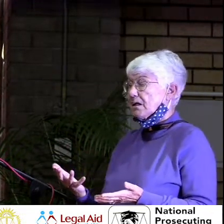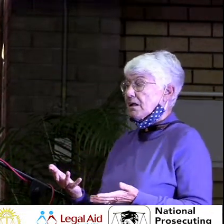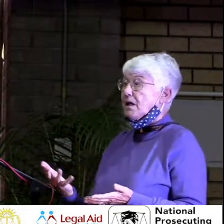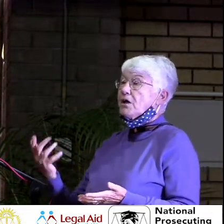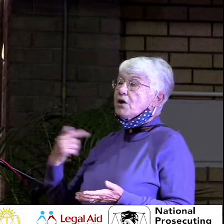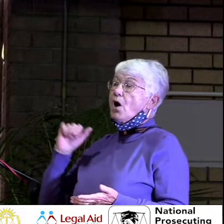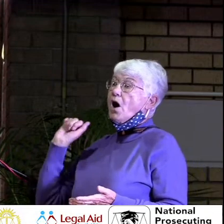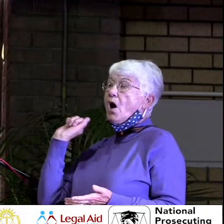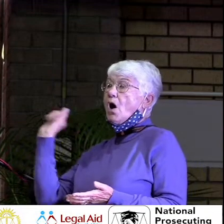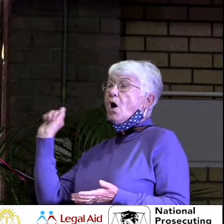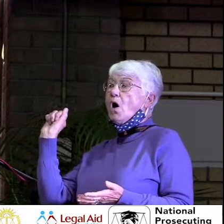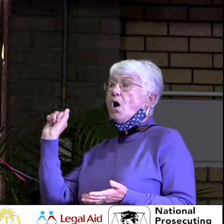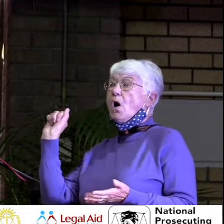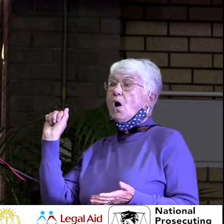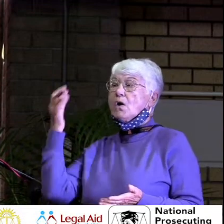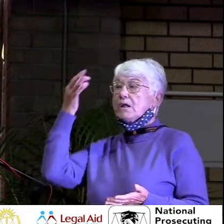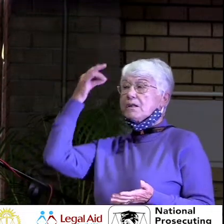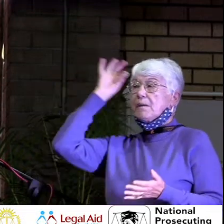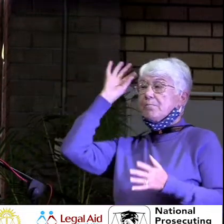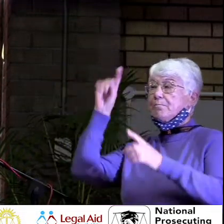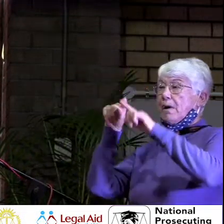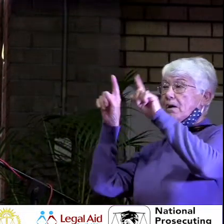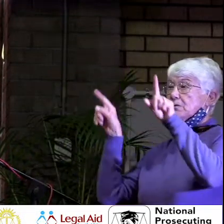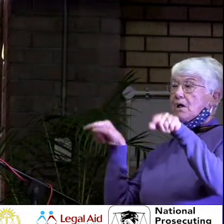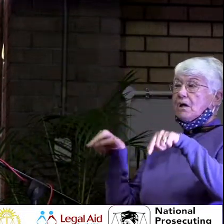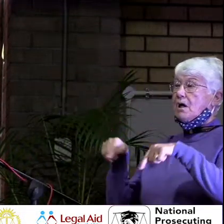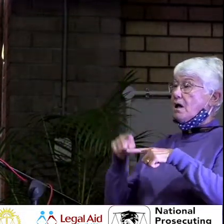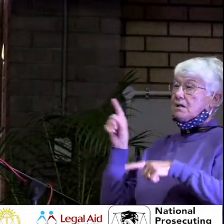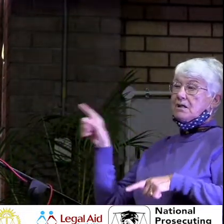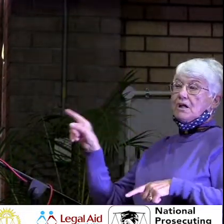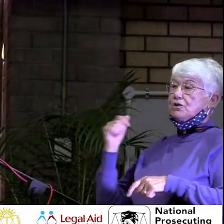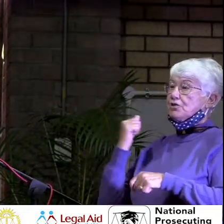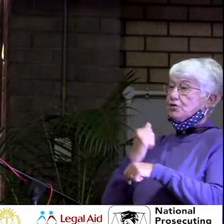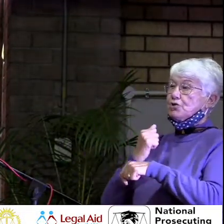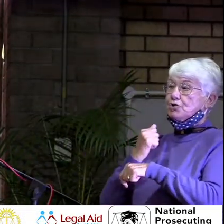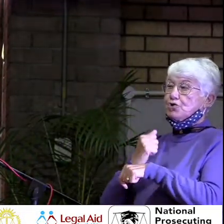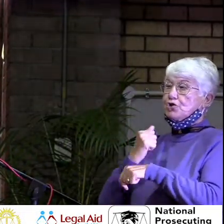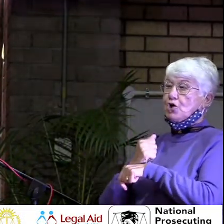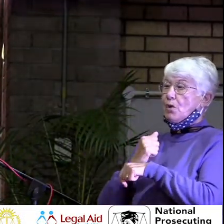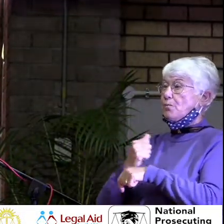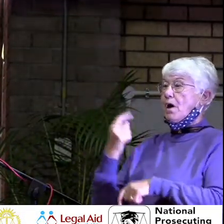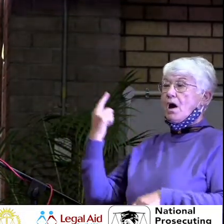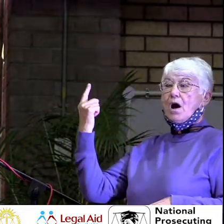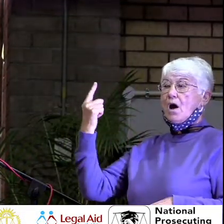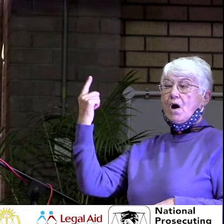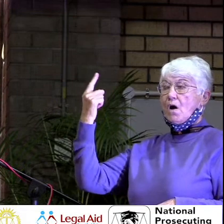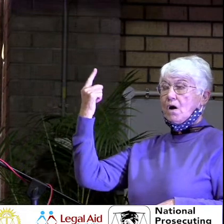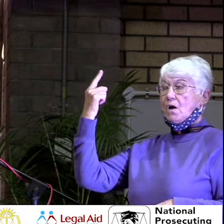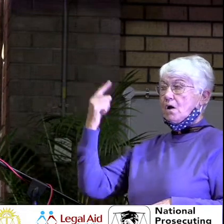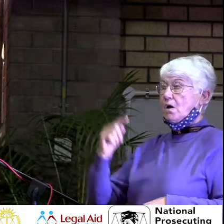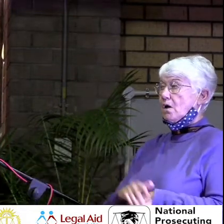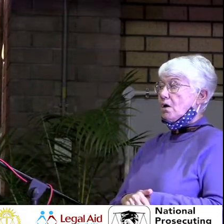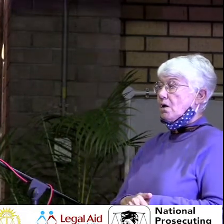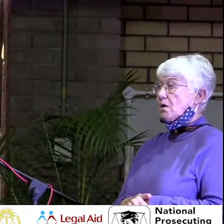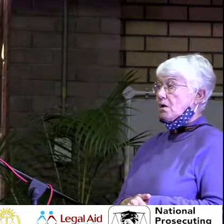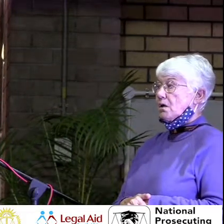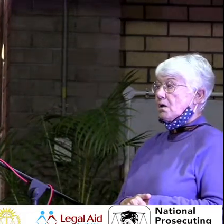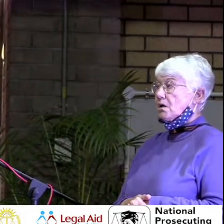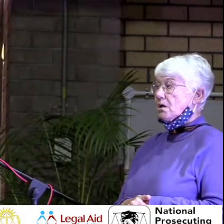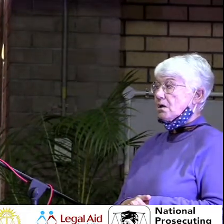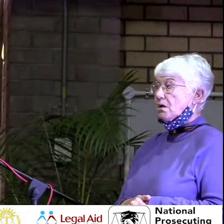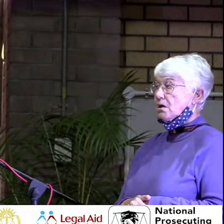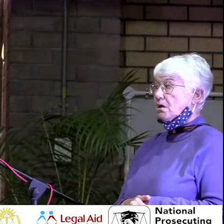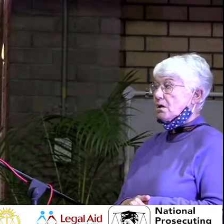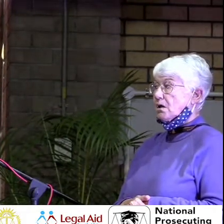alone. We are mandated by the White Paper on Correctional Services to make sure that we